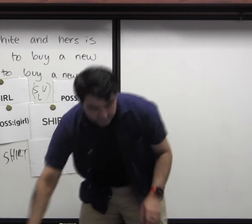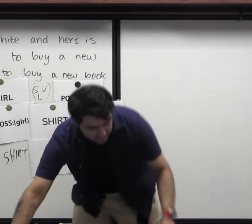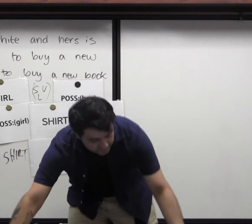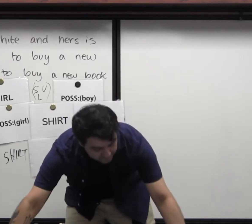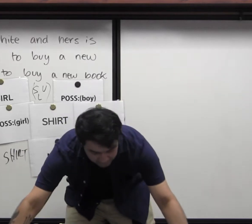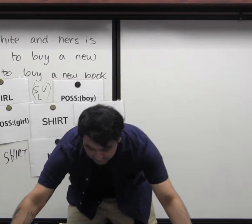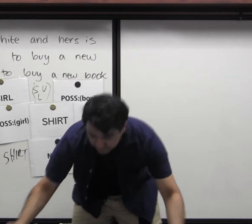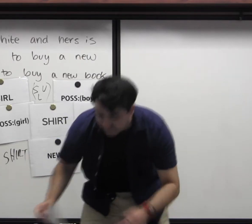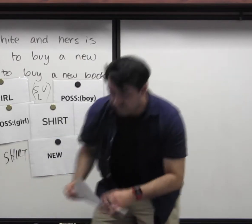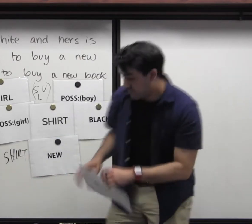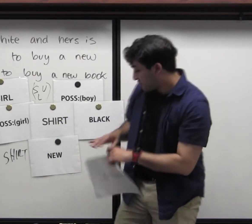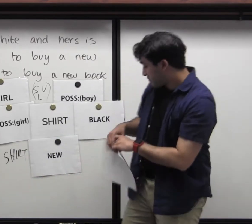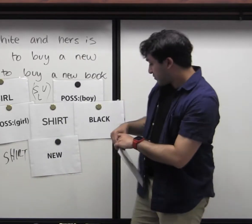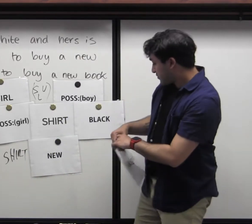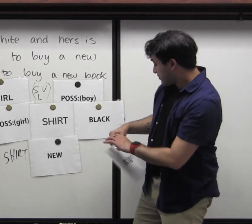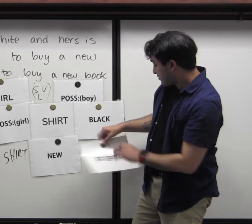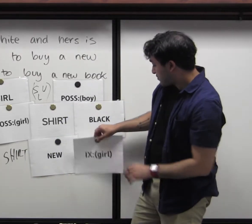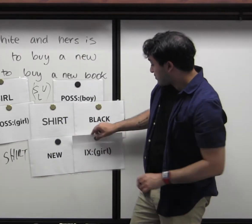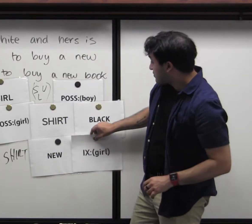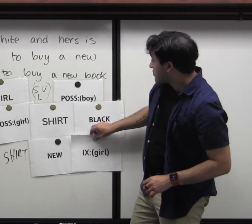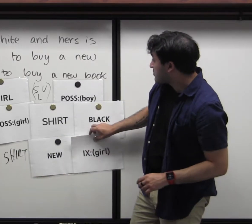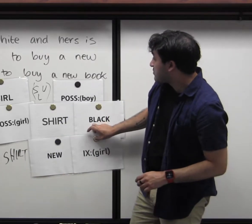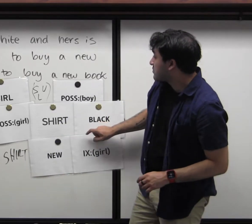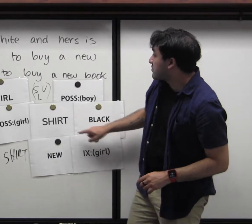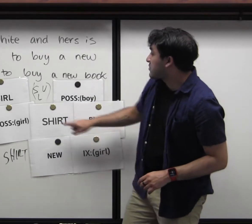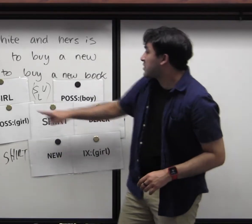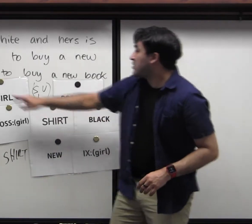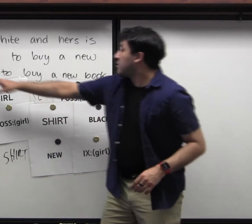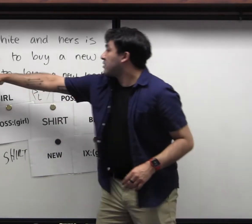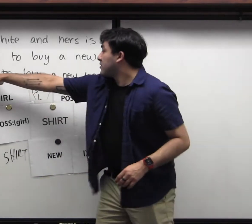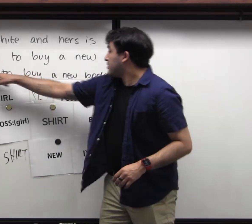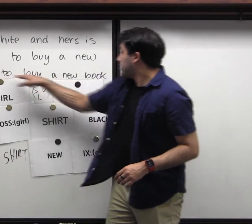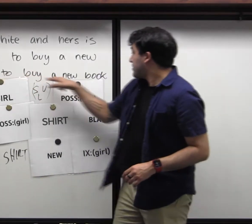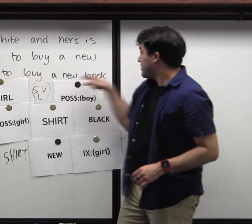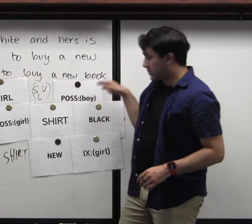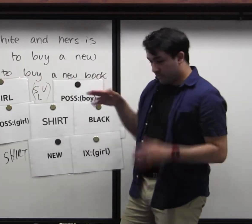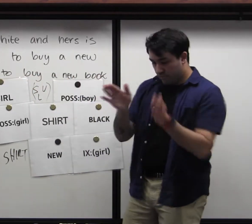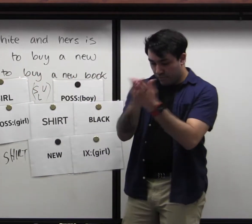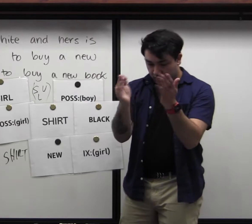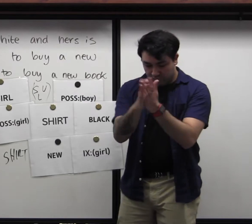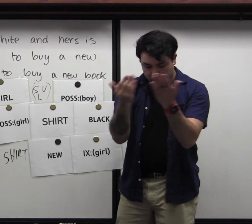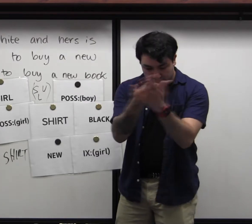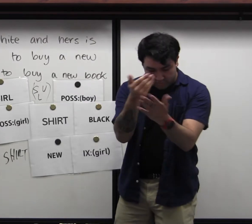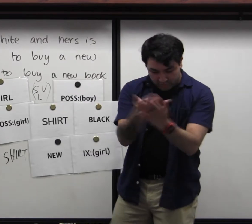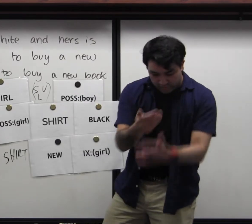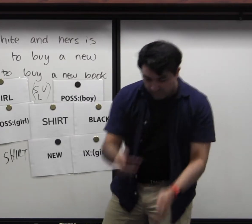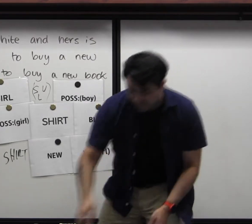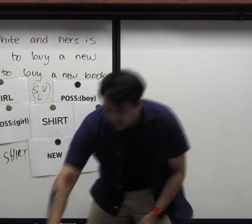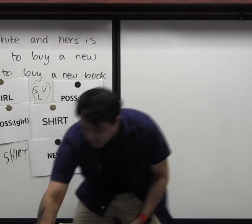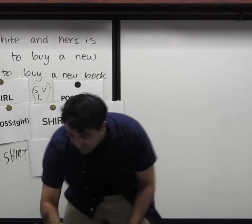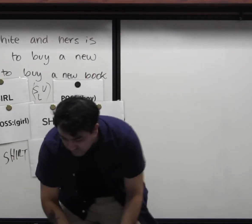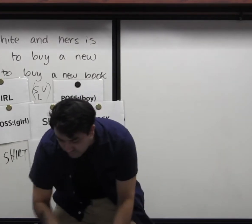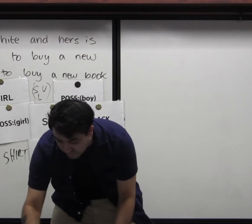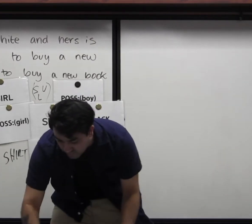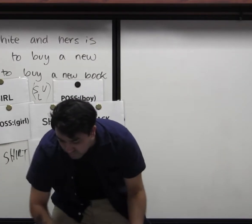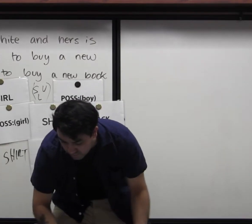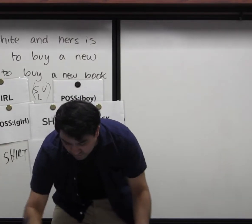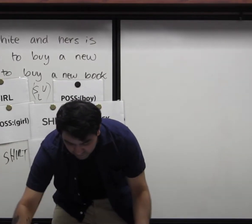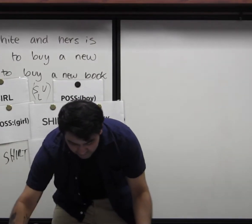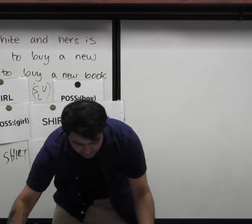we're getting to this point where we're going to start relaxing, Conversational ASL is a little bit different than structural ASL of what's